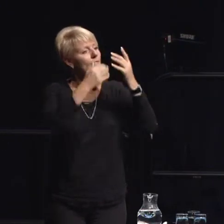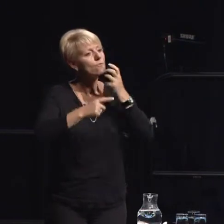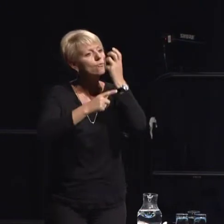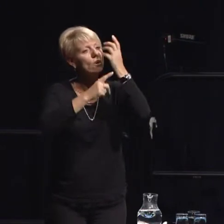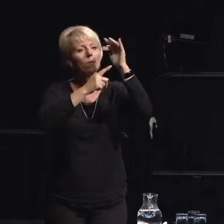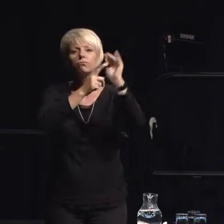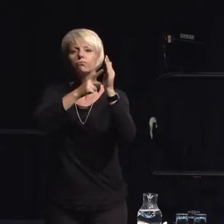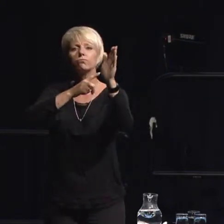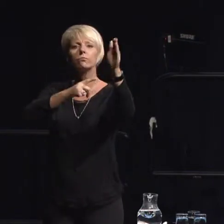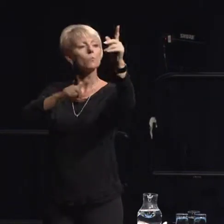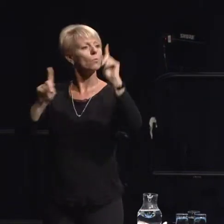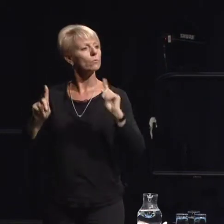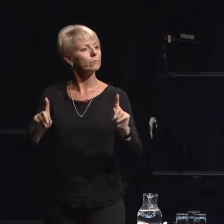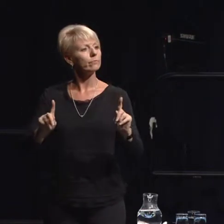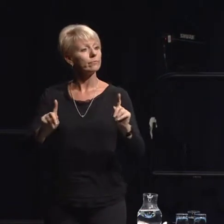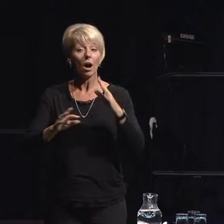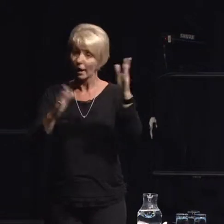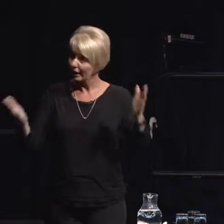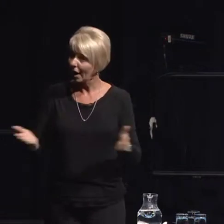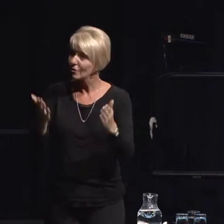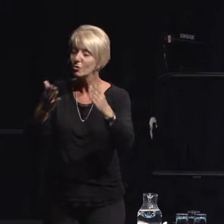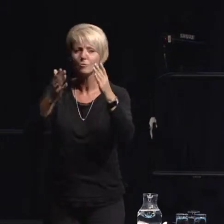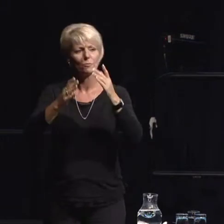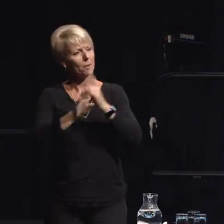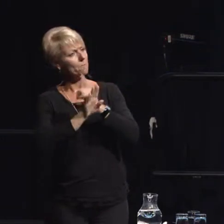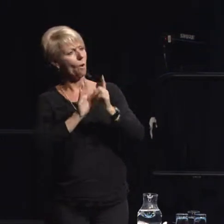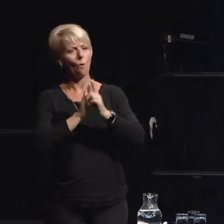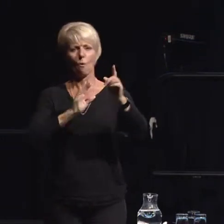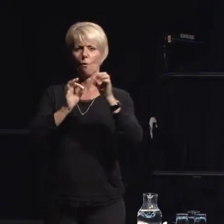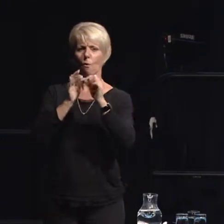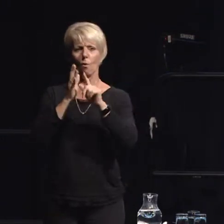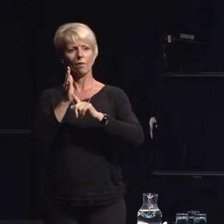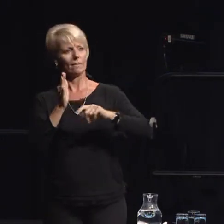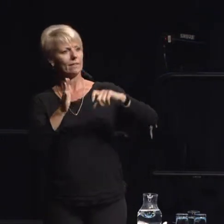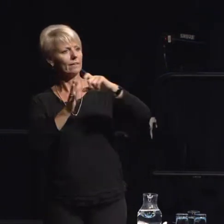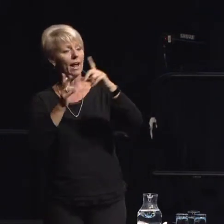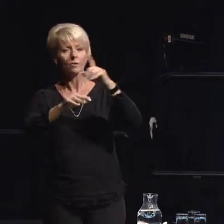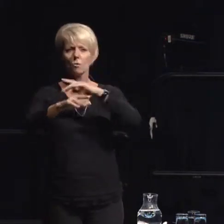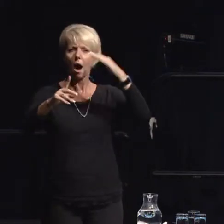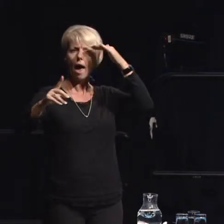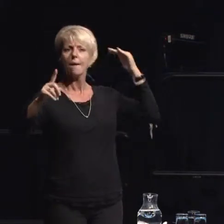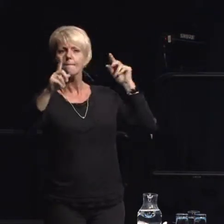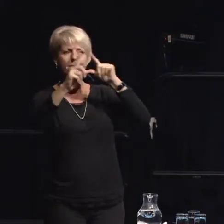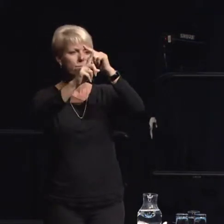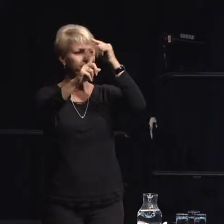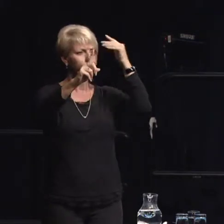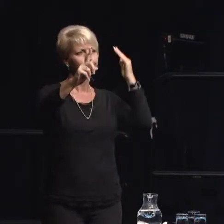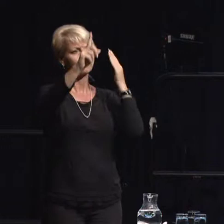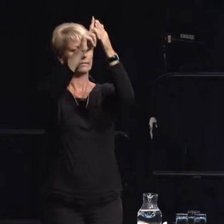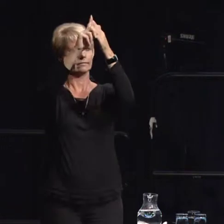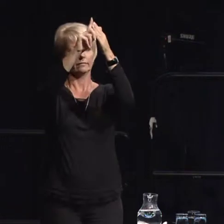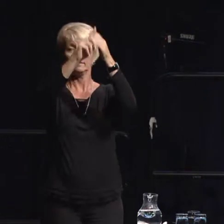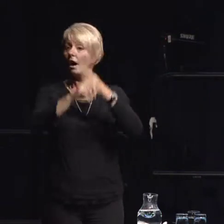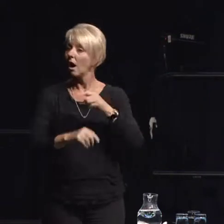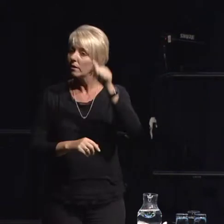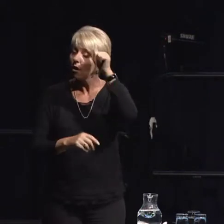today. I encourage you to be bold in all of your endeavours and to aim high. I know that searching